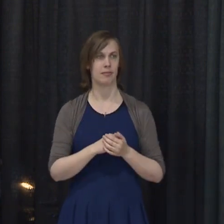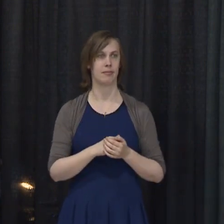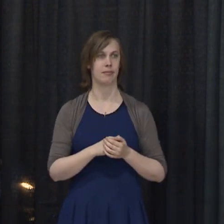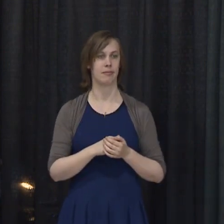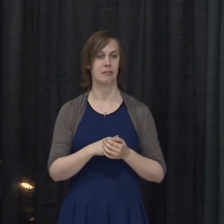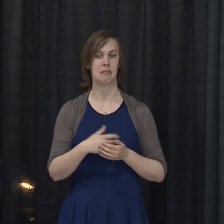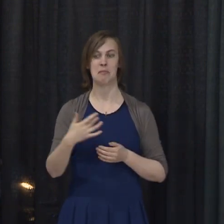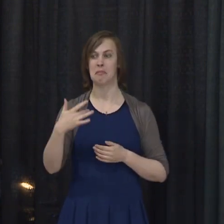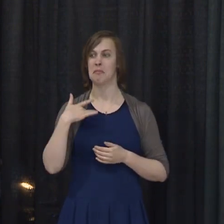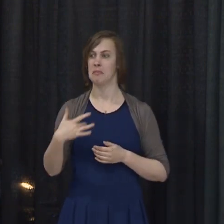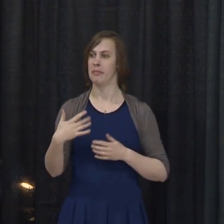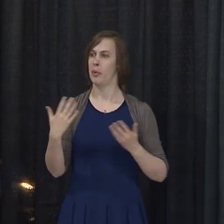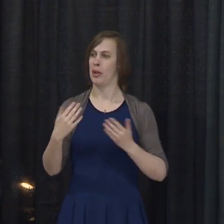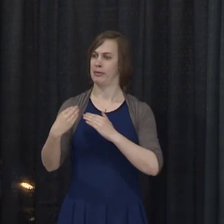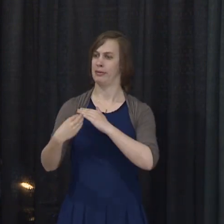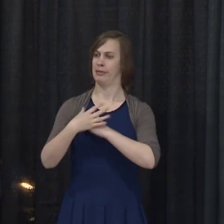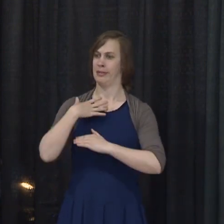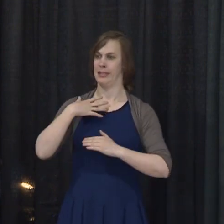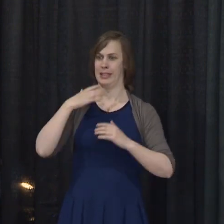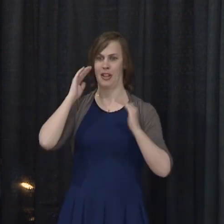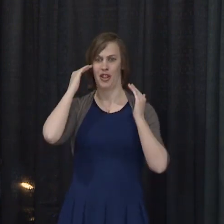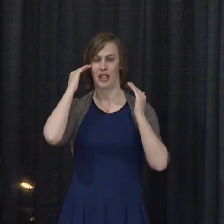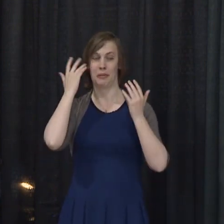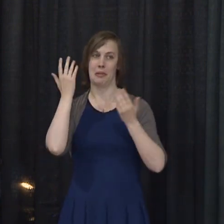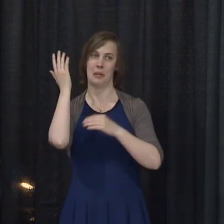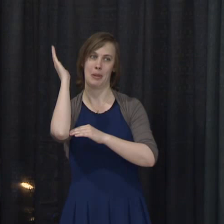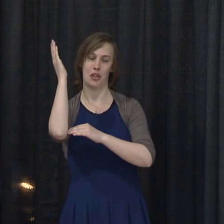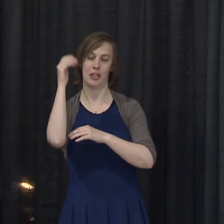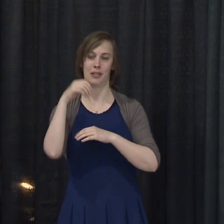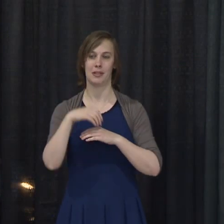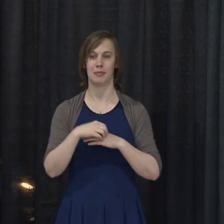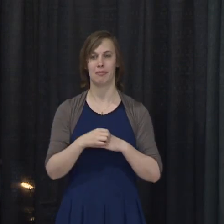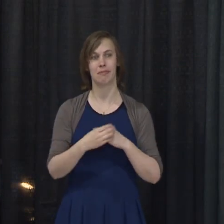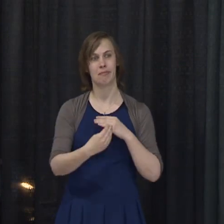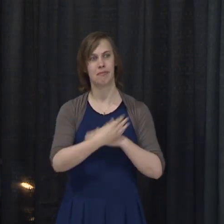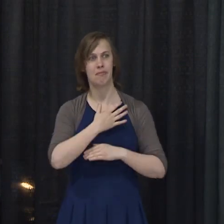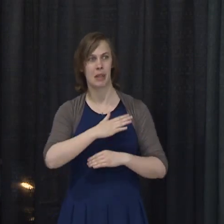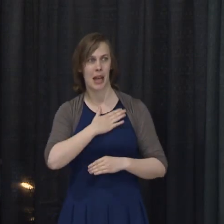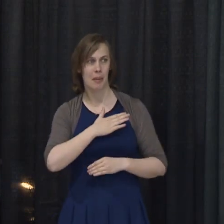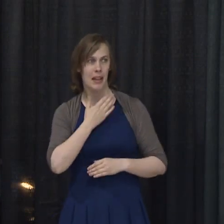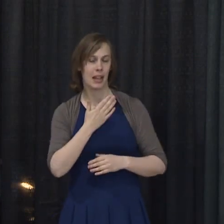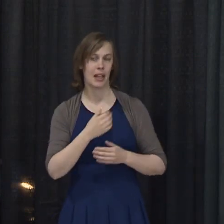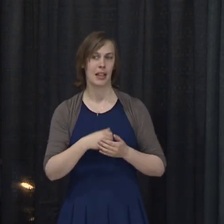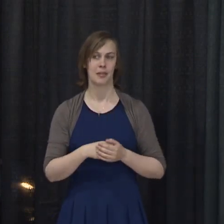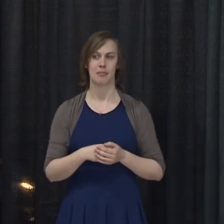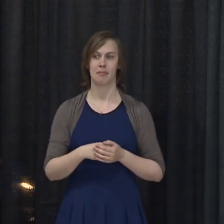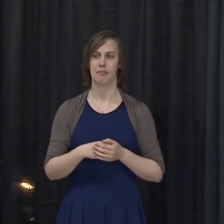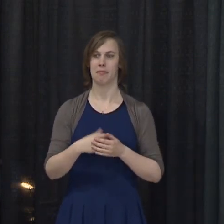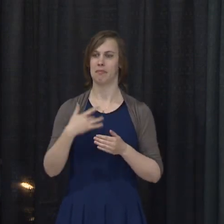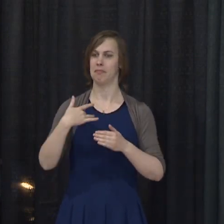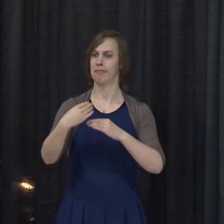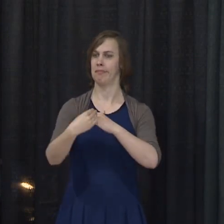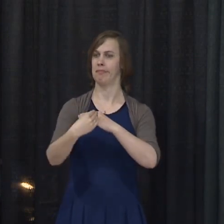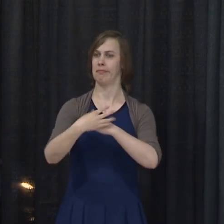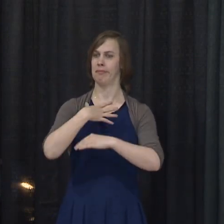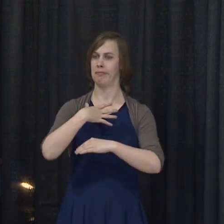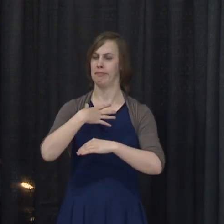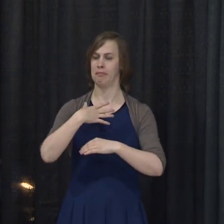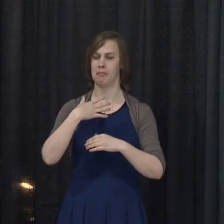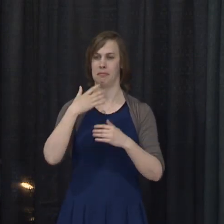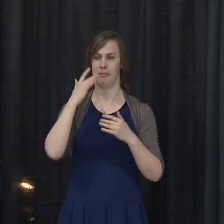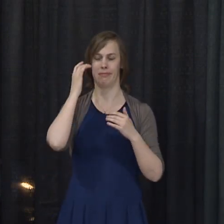speeches, what bugs me, what brightens my day, what brings me hope, and what takes me